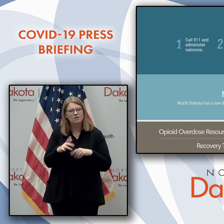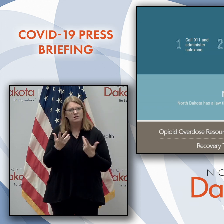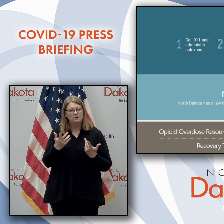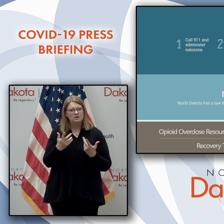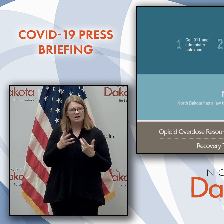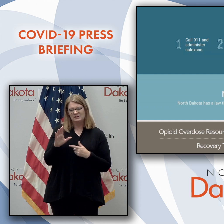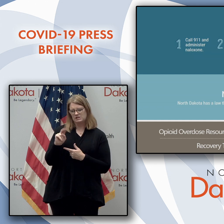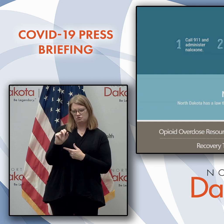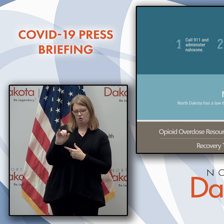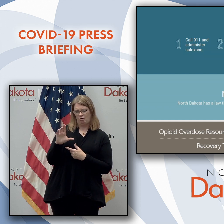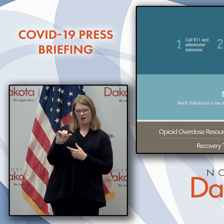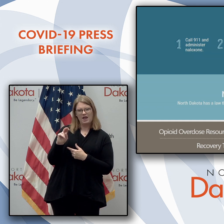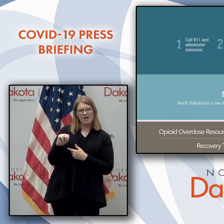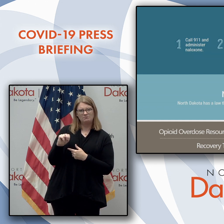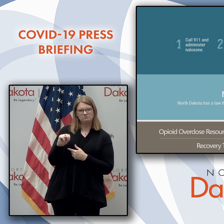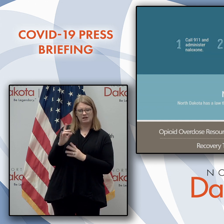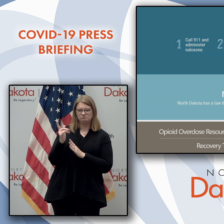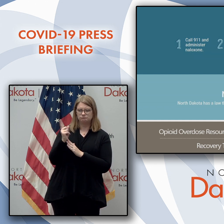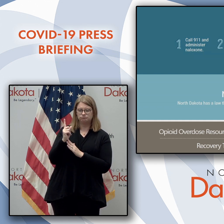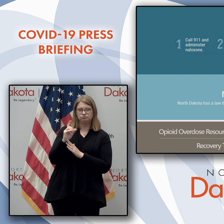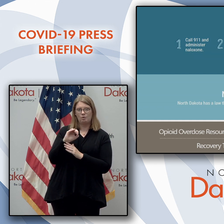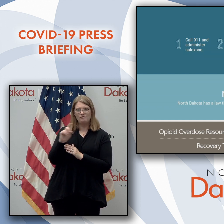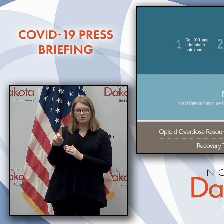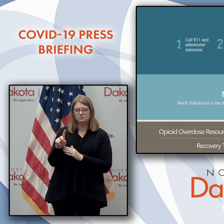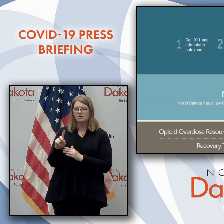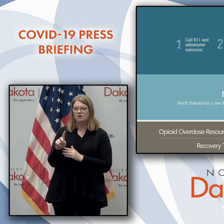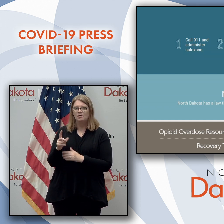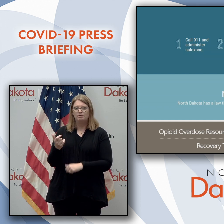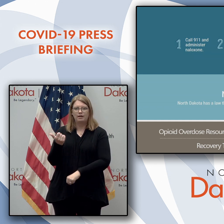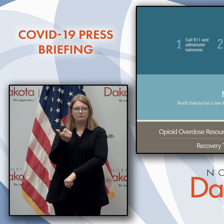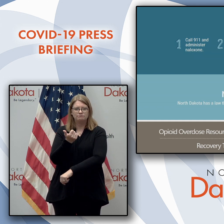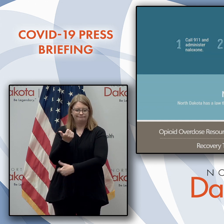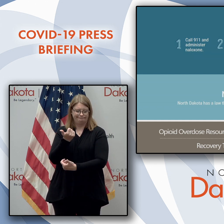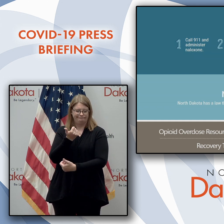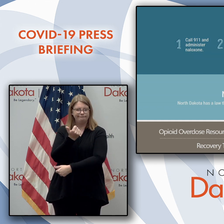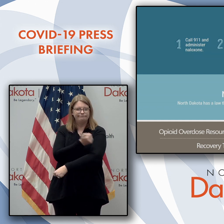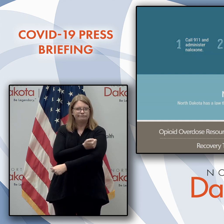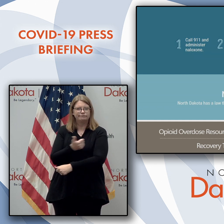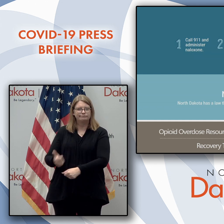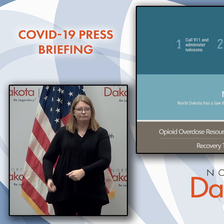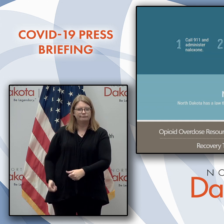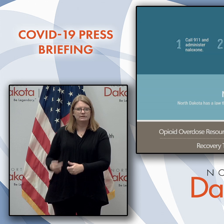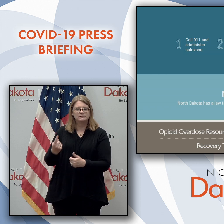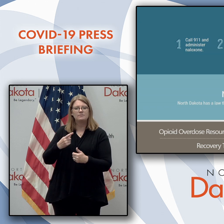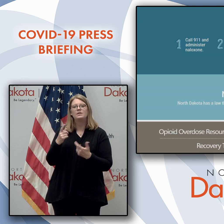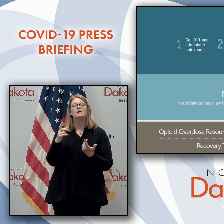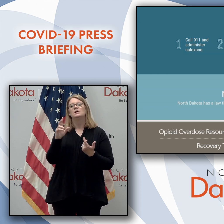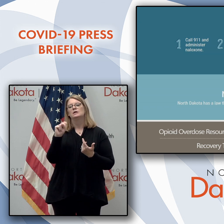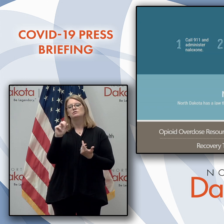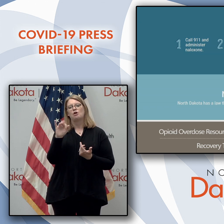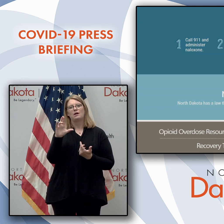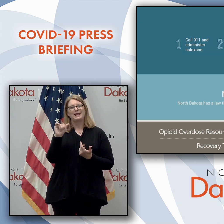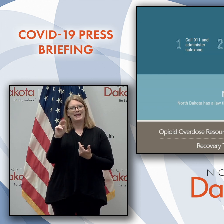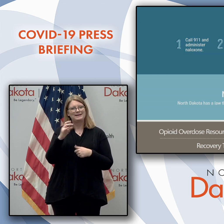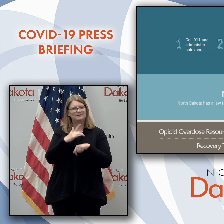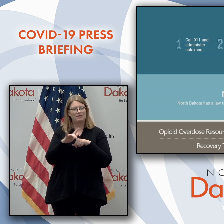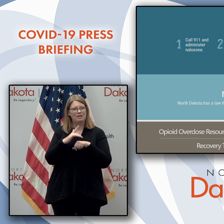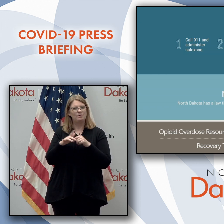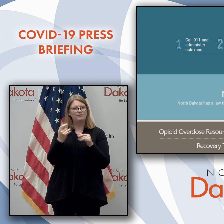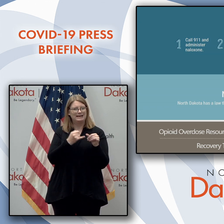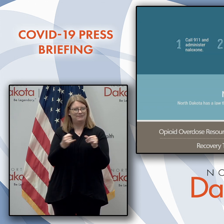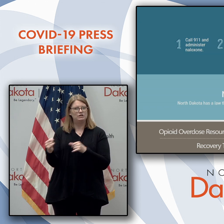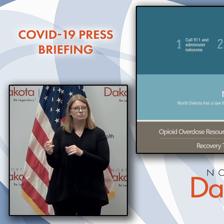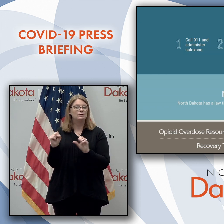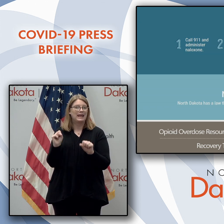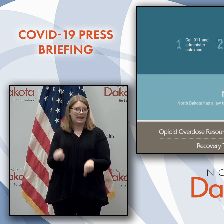administered when someone experiences an overdose. The behavioral health team has naloxone, or Narcan is a brand name, available for